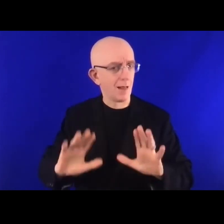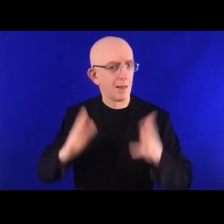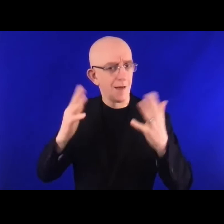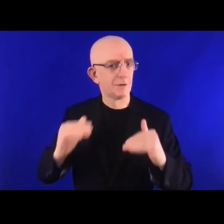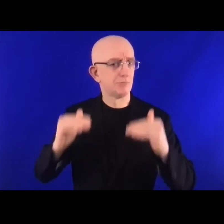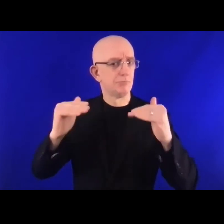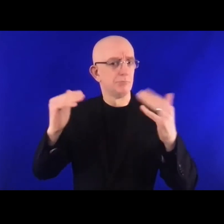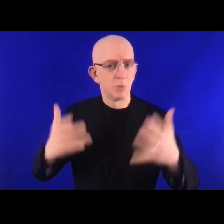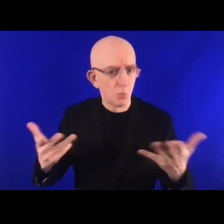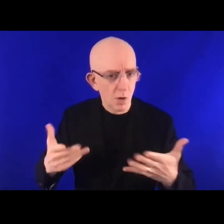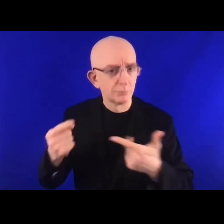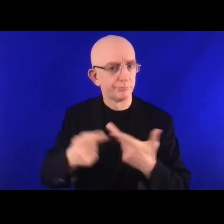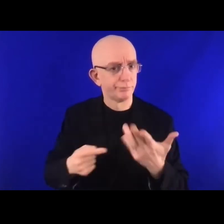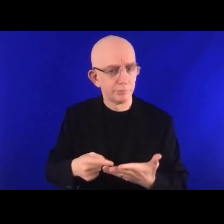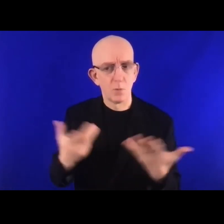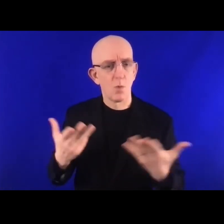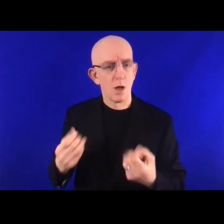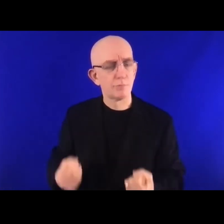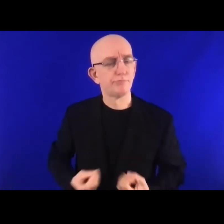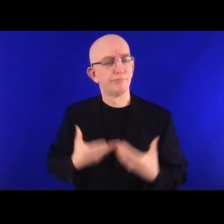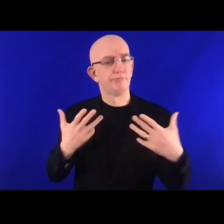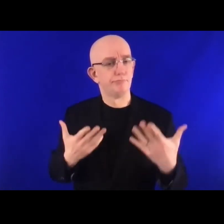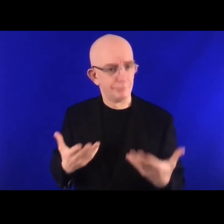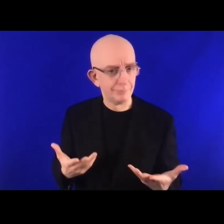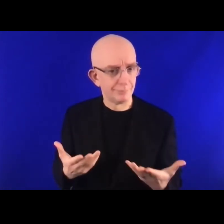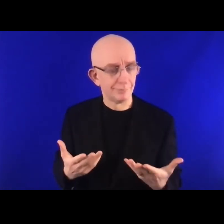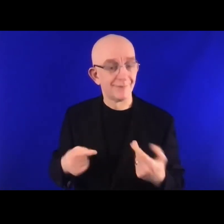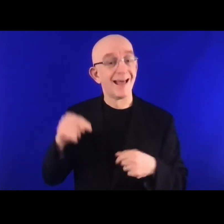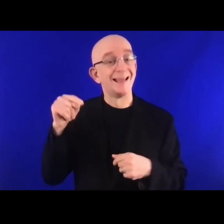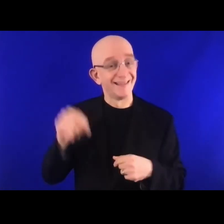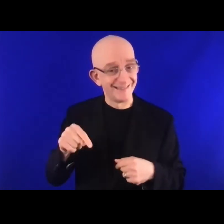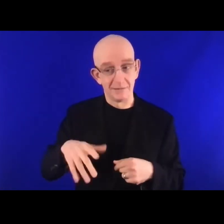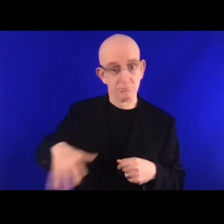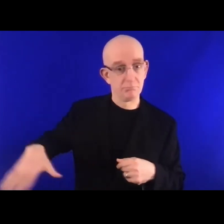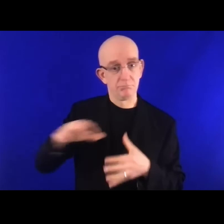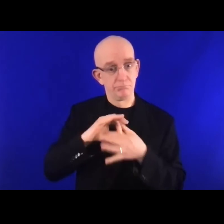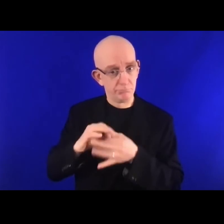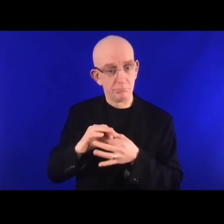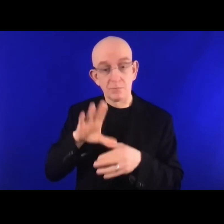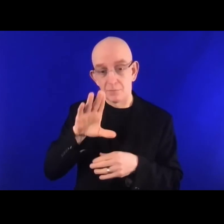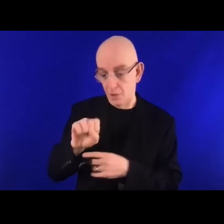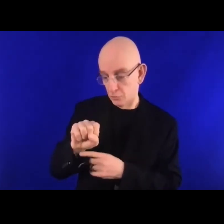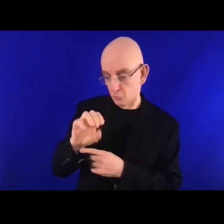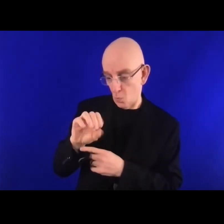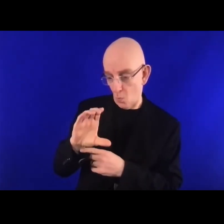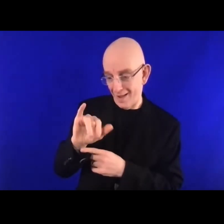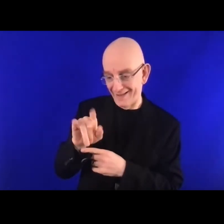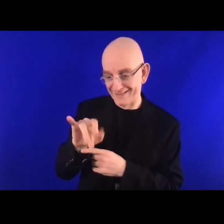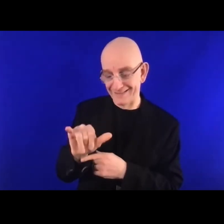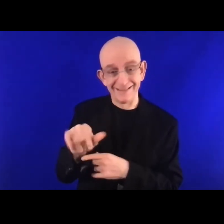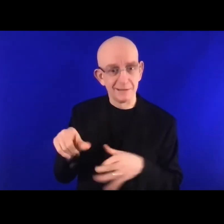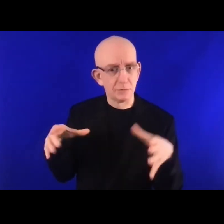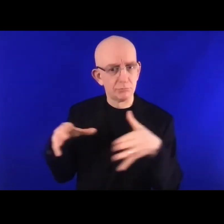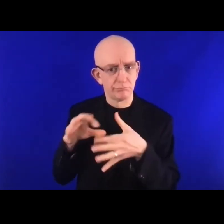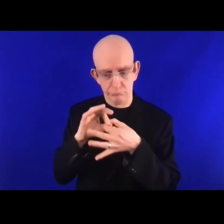society, I mean everyone, including people from typical population, we